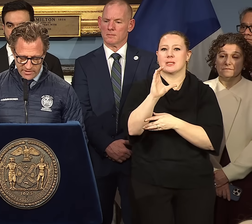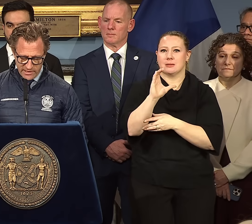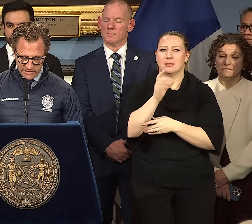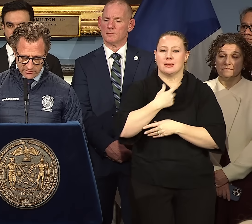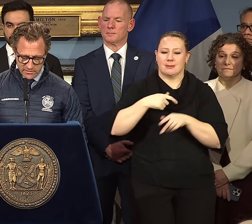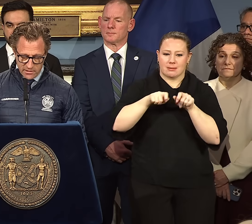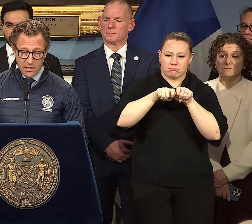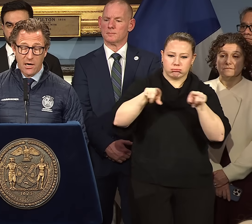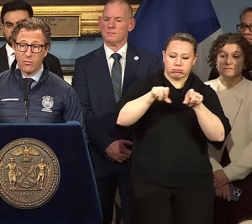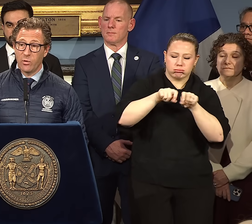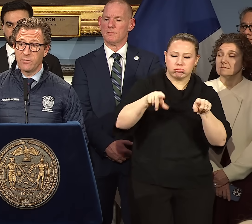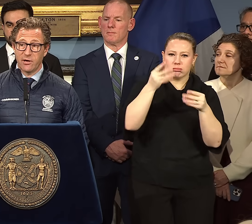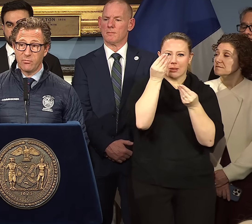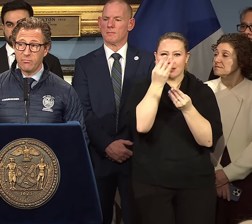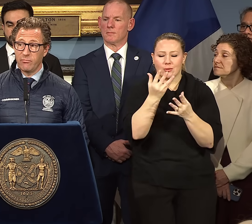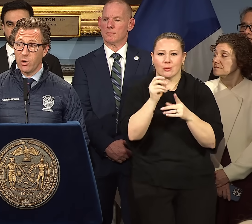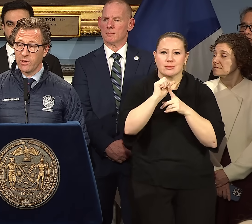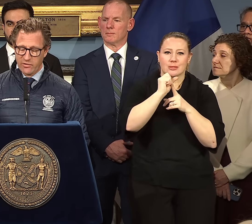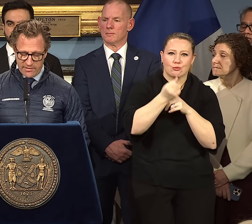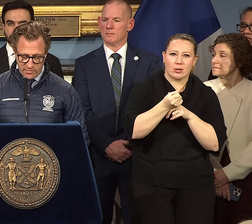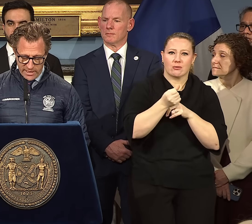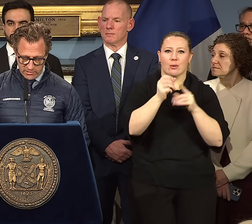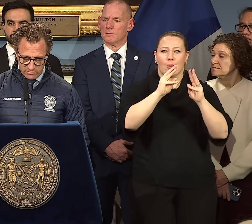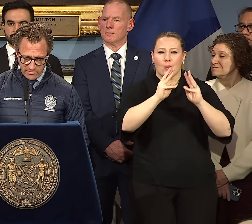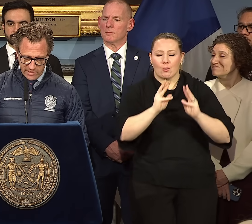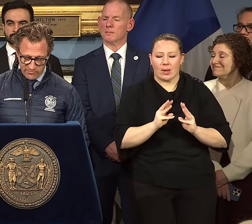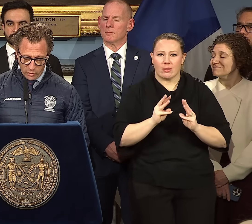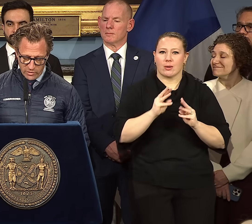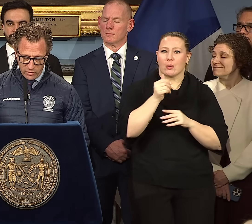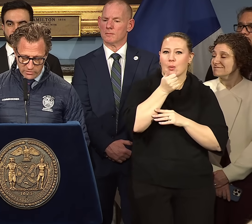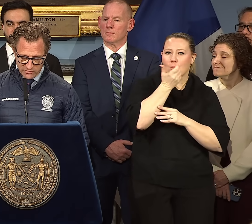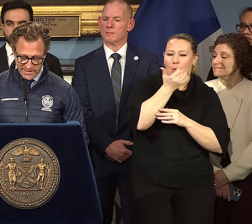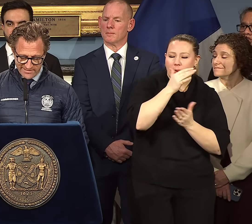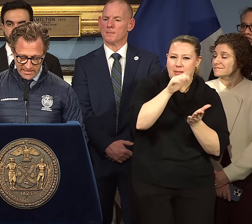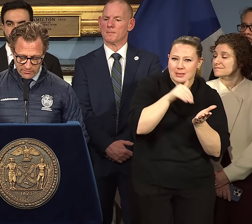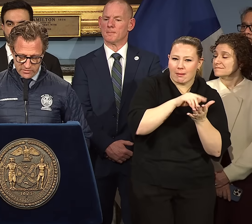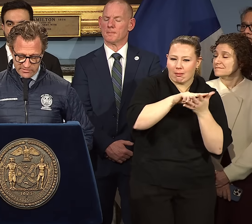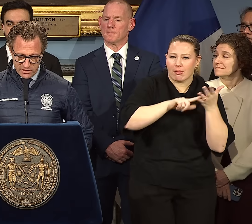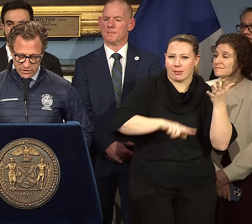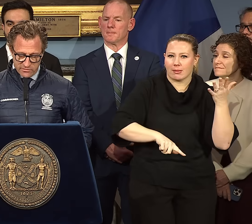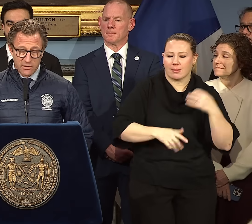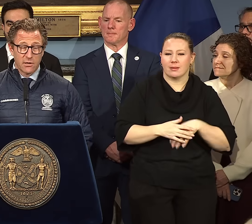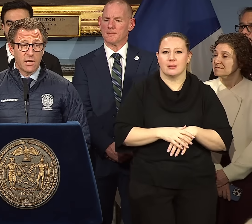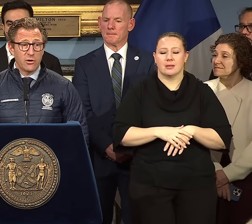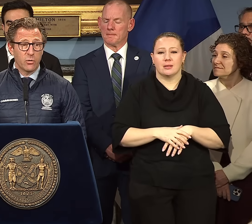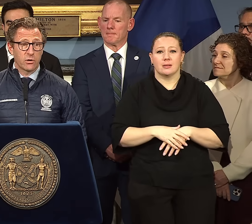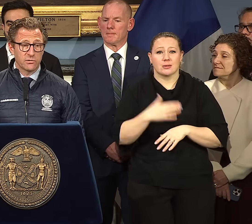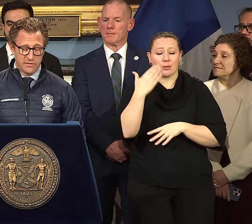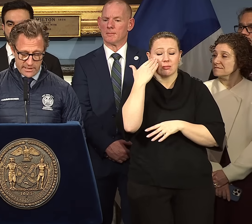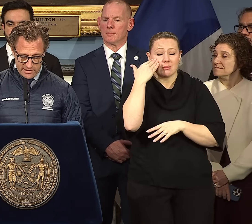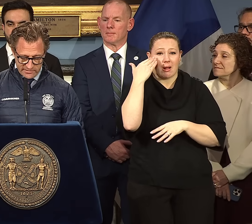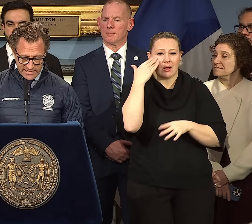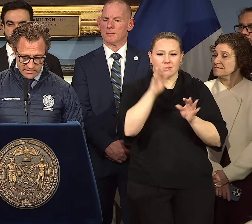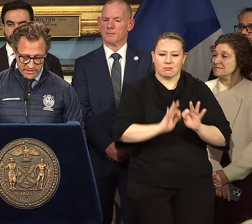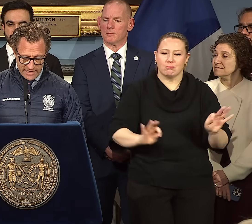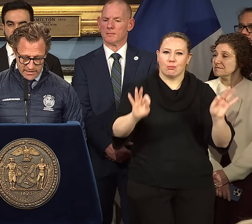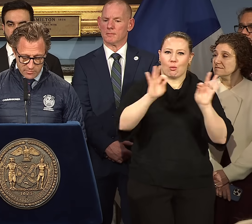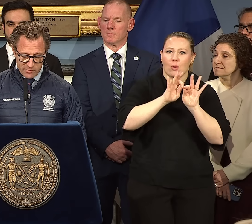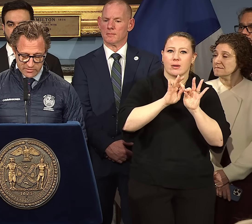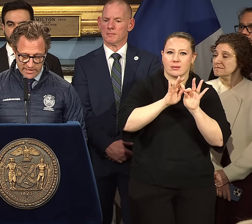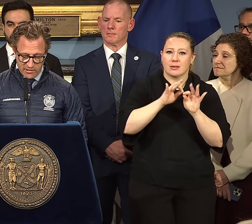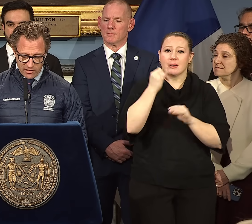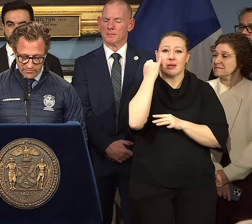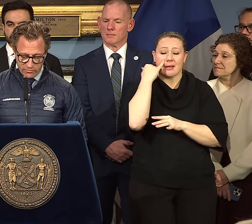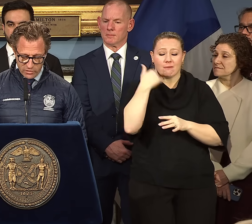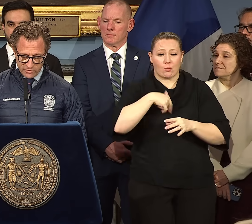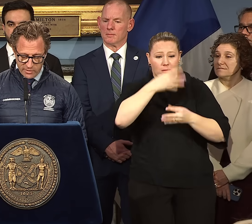and safety guidance. Knowing is half the battle. Informed New Yorkers make safer decisions, and New Yorkers did exactly that.